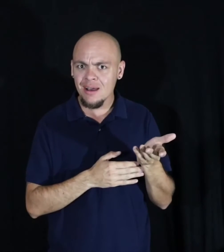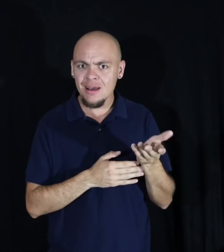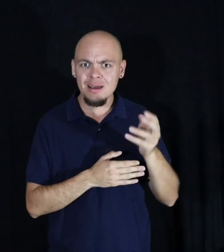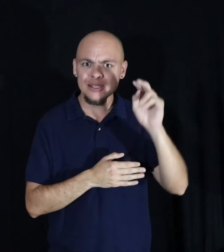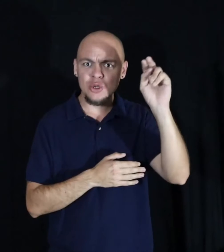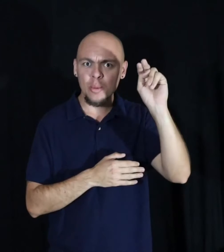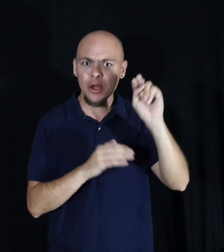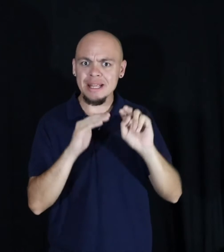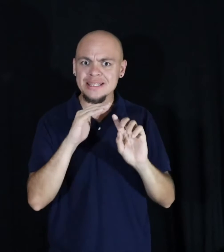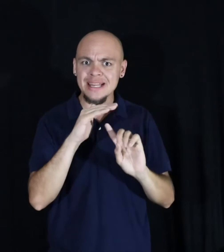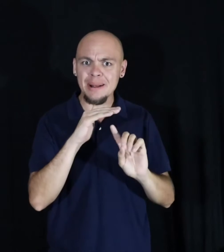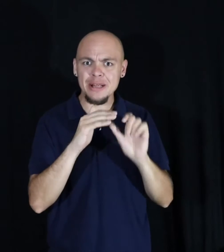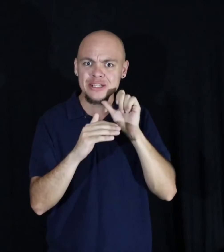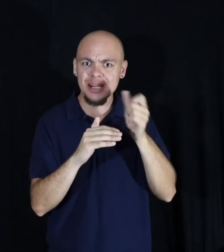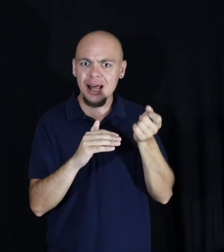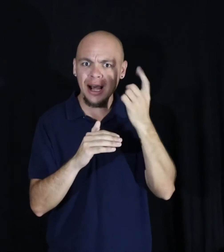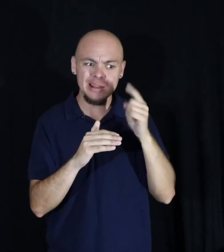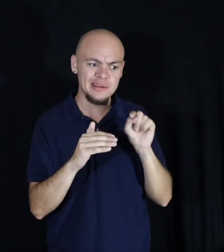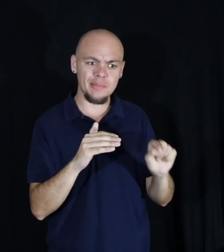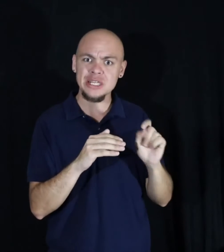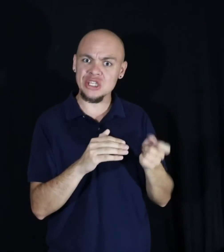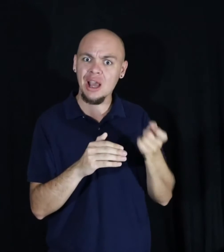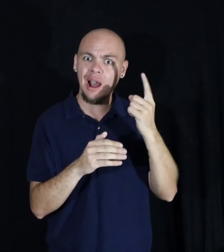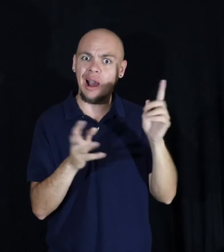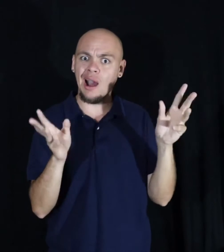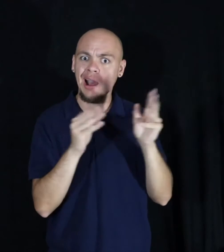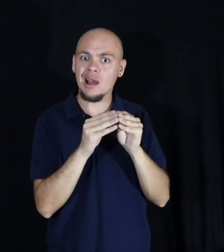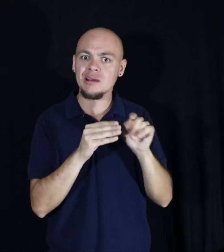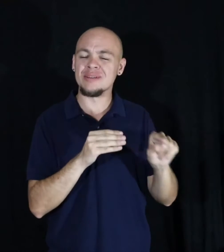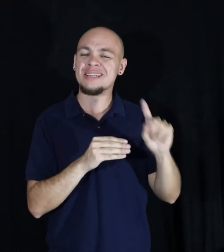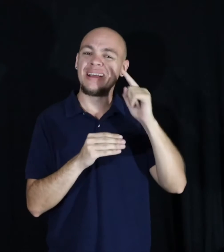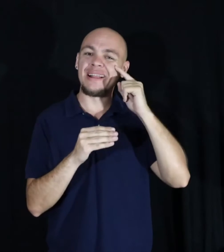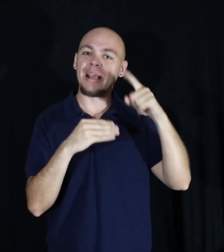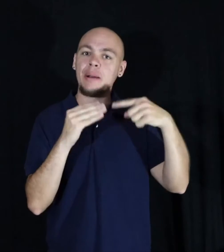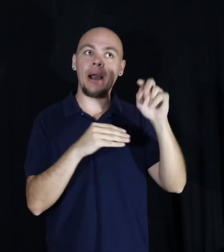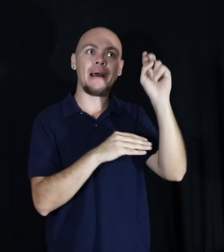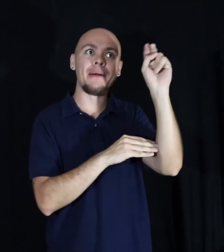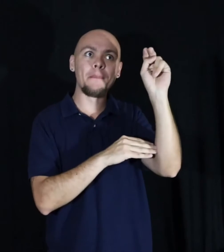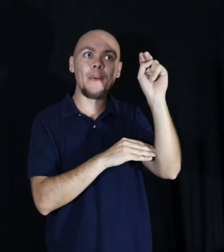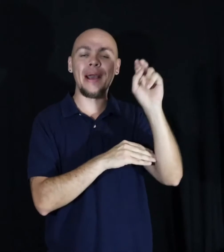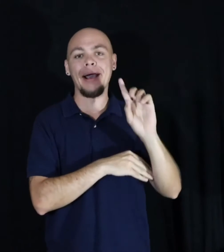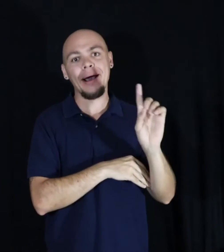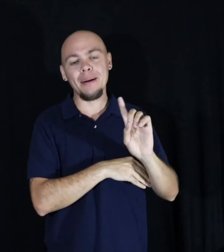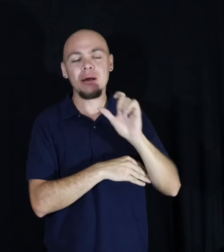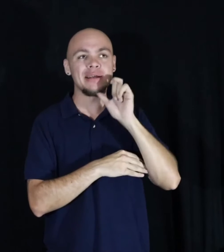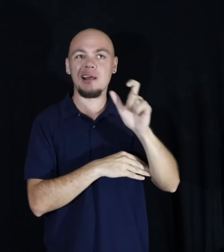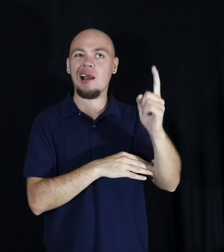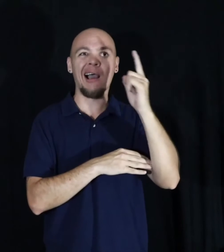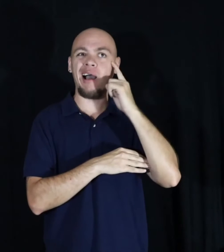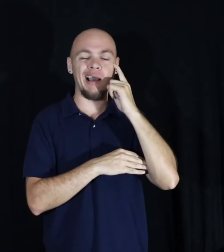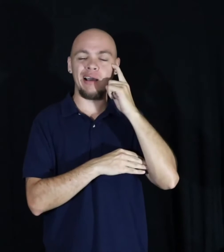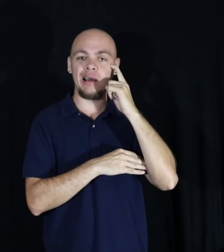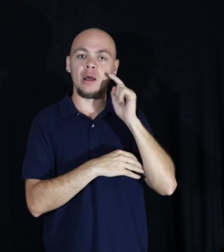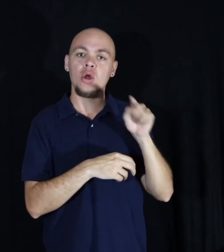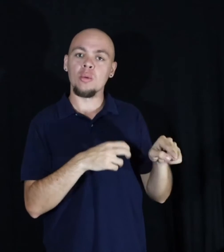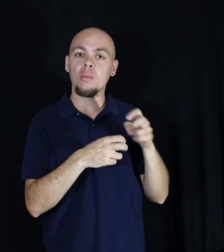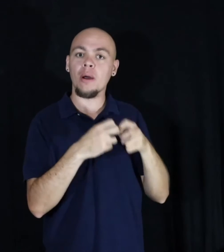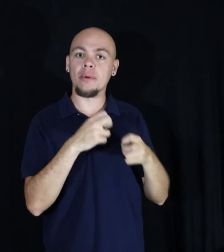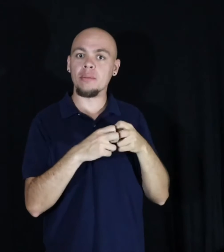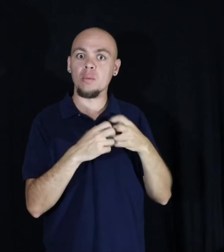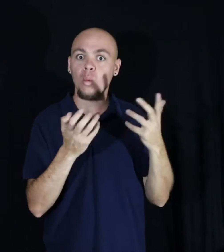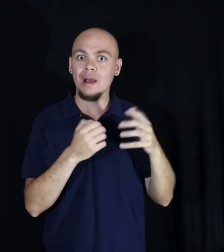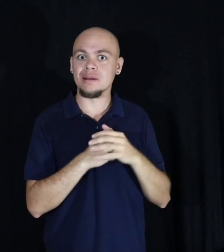and denominators yet? You see, she wasn't thinking about numerators and denominators. She thought of the problem this